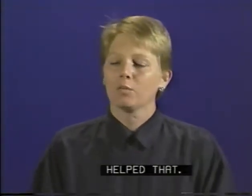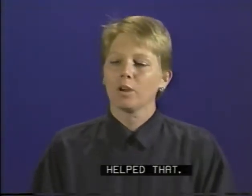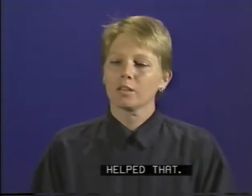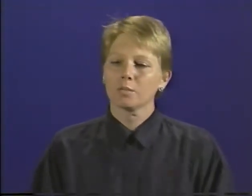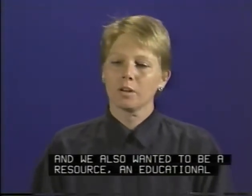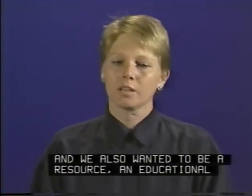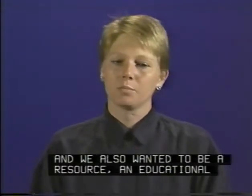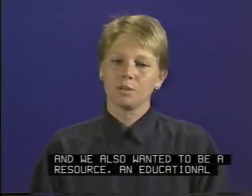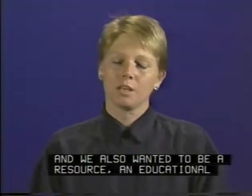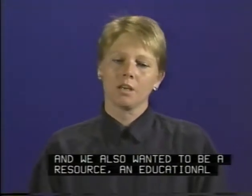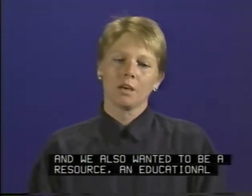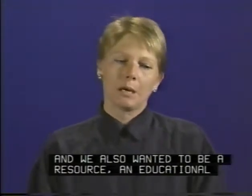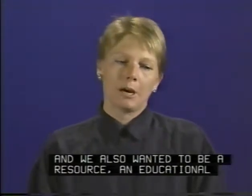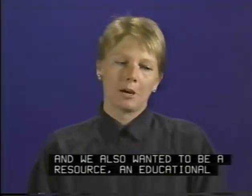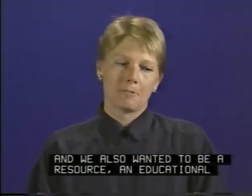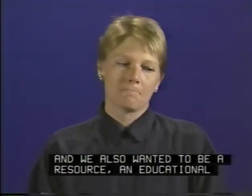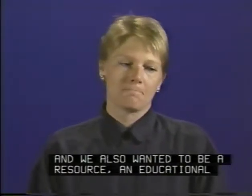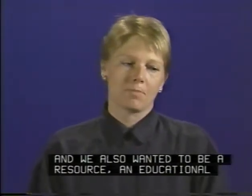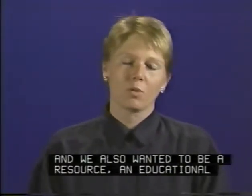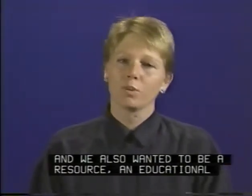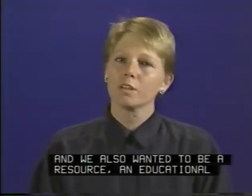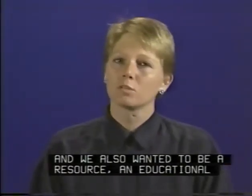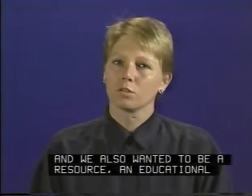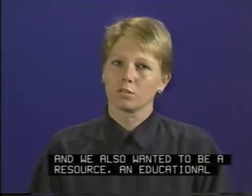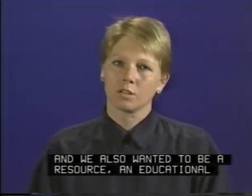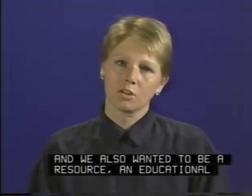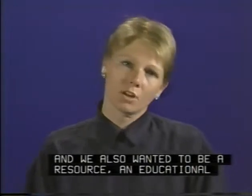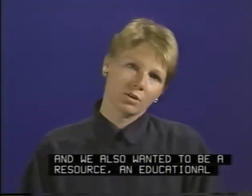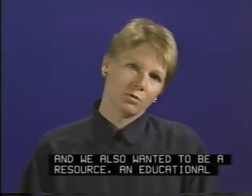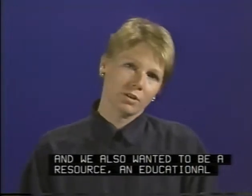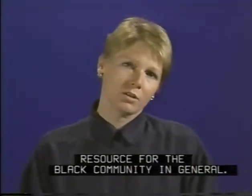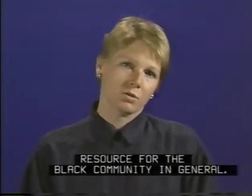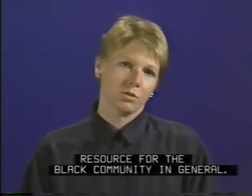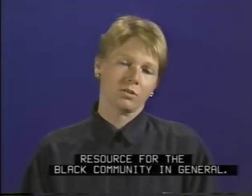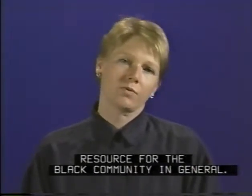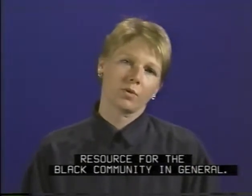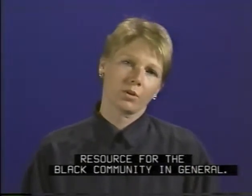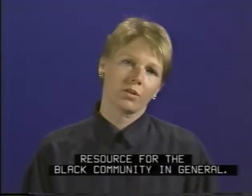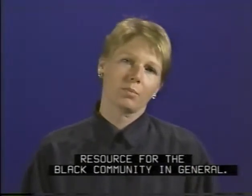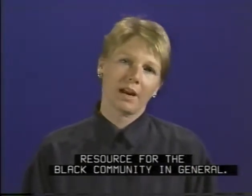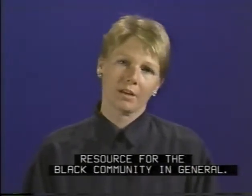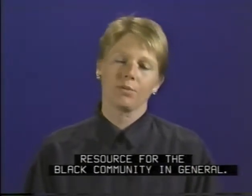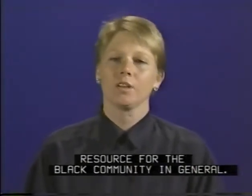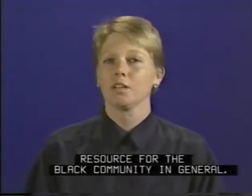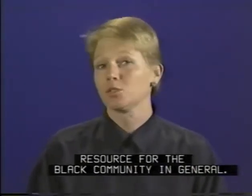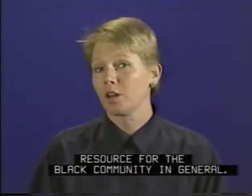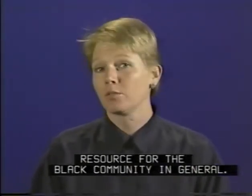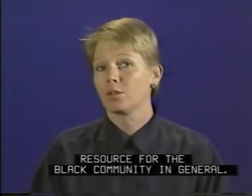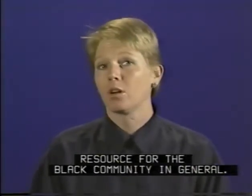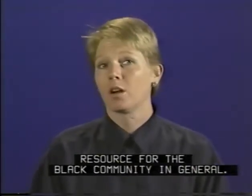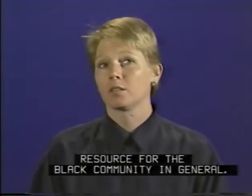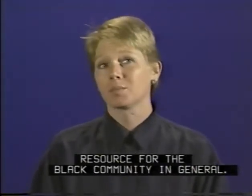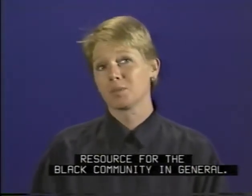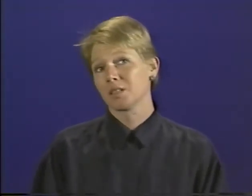we also wanted to be a resource, an educational resource for the black community in general,